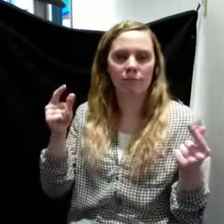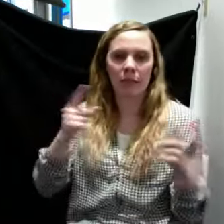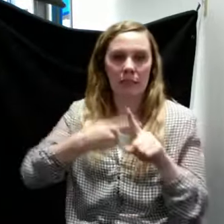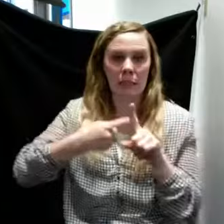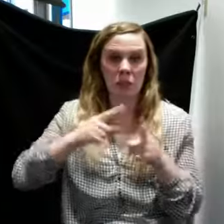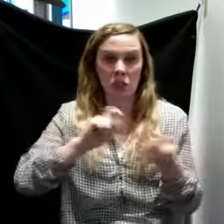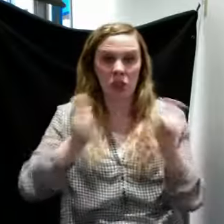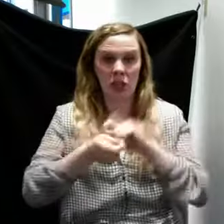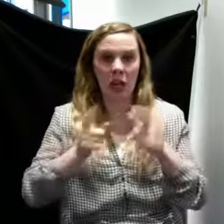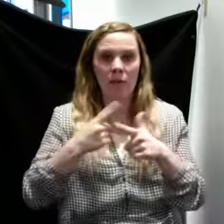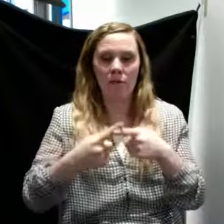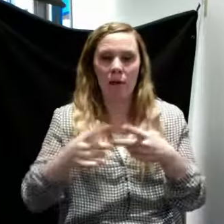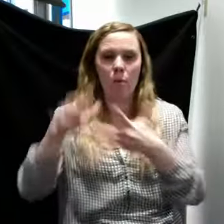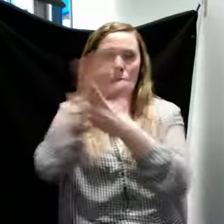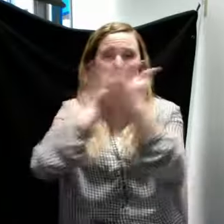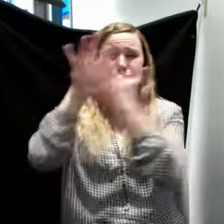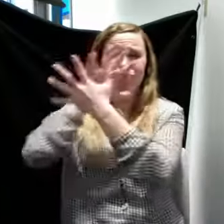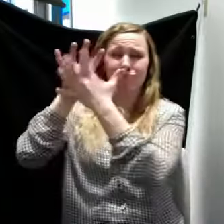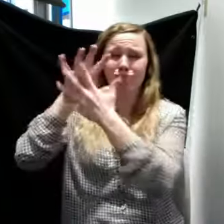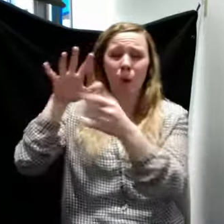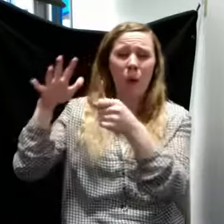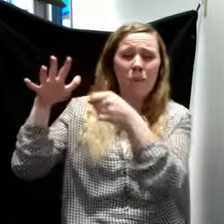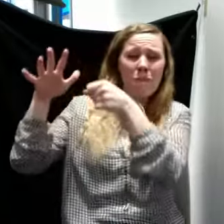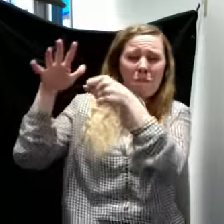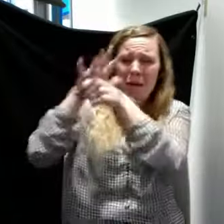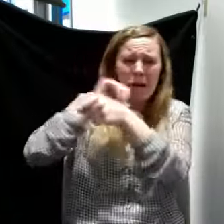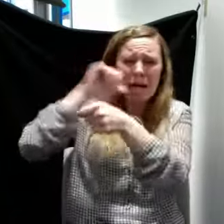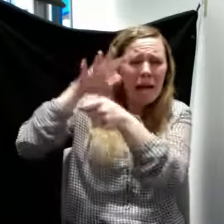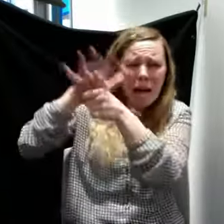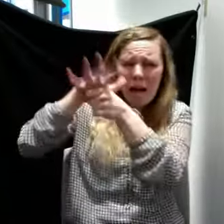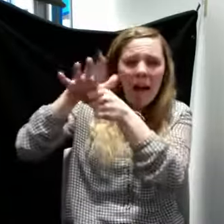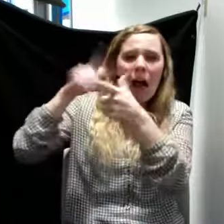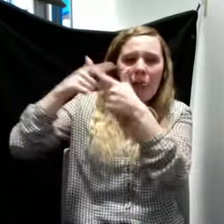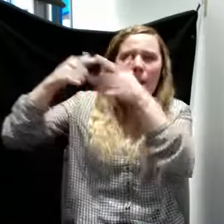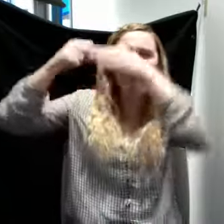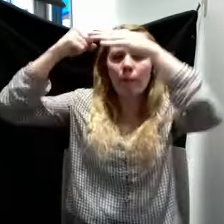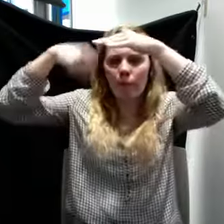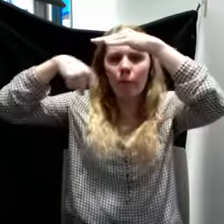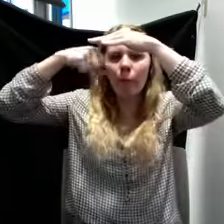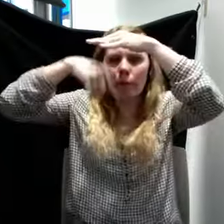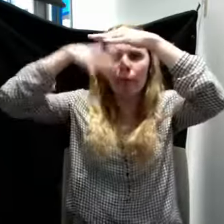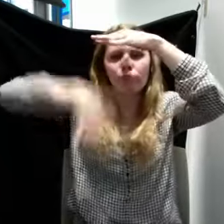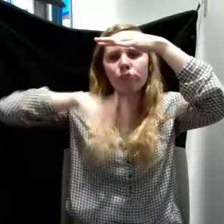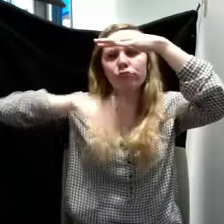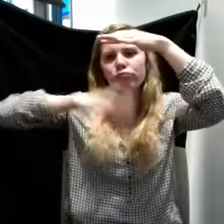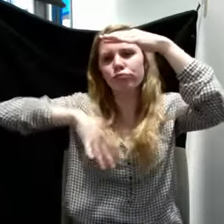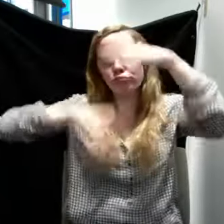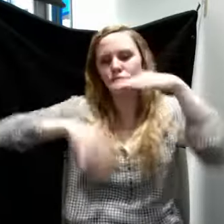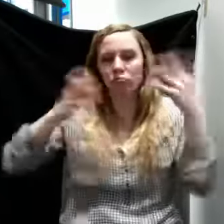a cloud can't hold as much water vapor as before. And then it rains. Another thing to use to describe